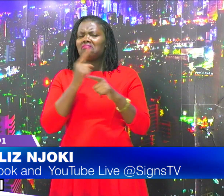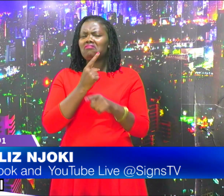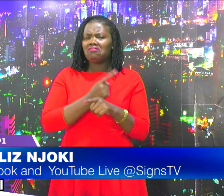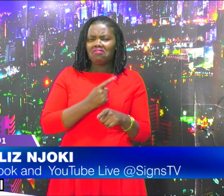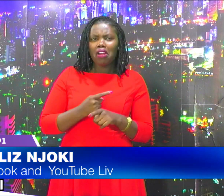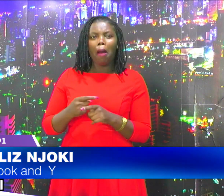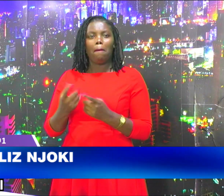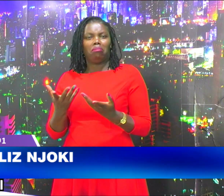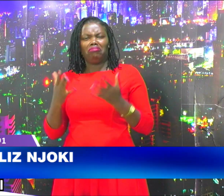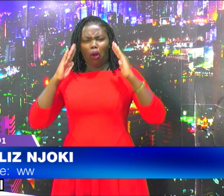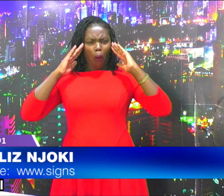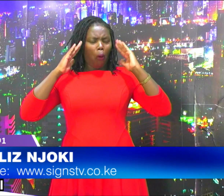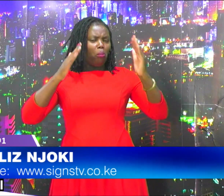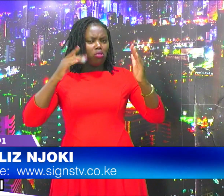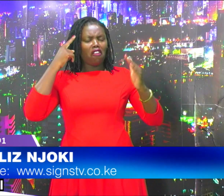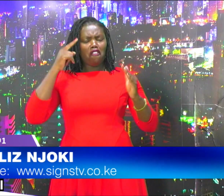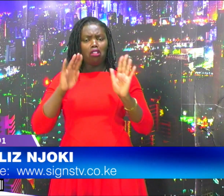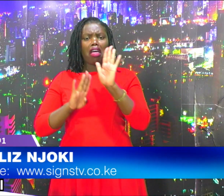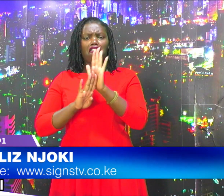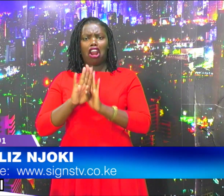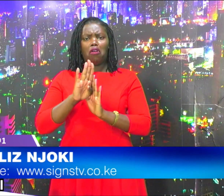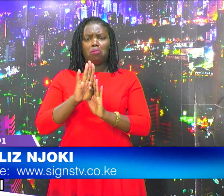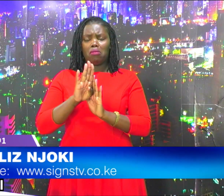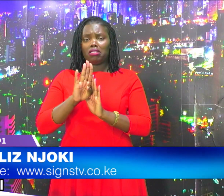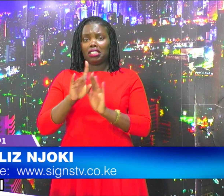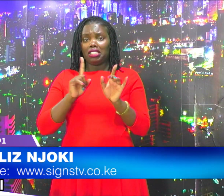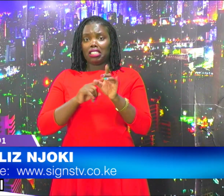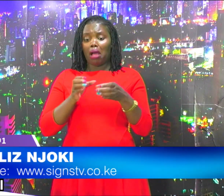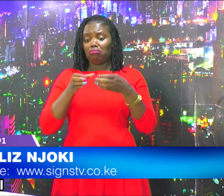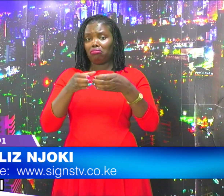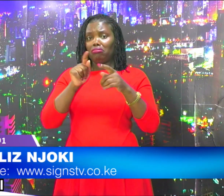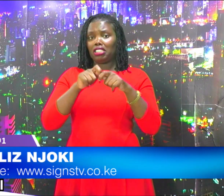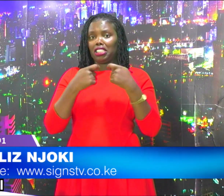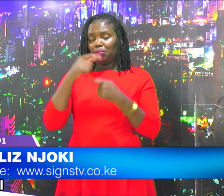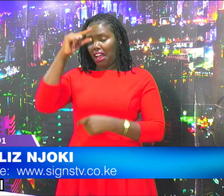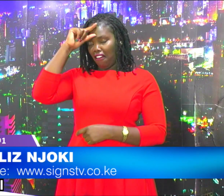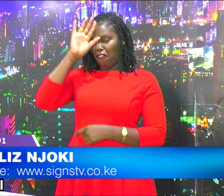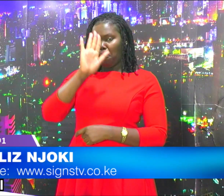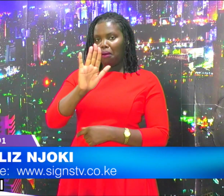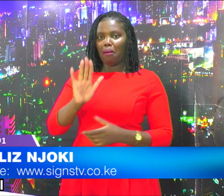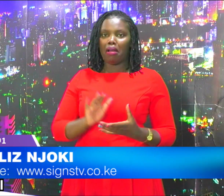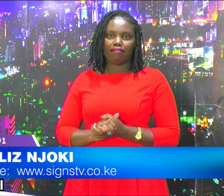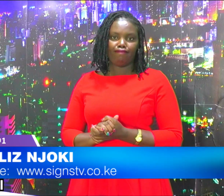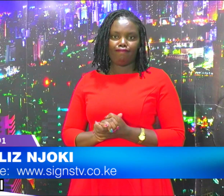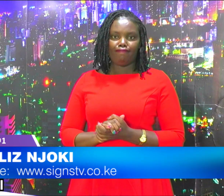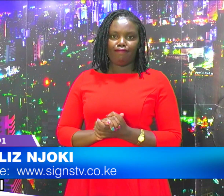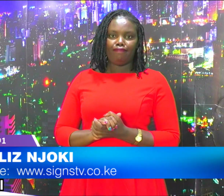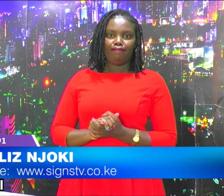as a sign of the president's commitment to developing the Nyanza